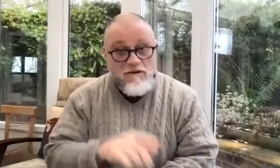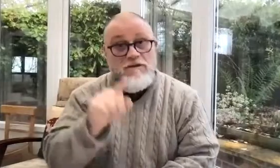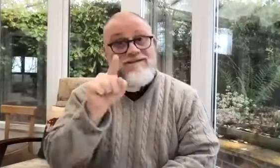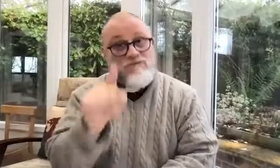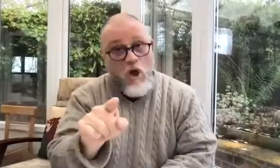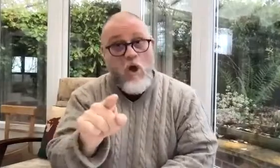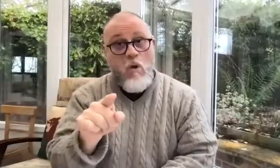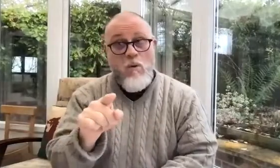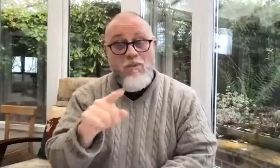that.